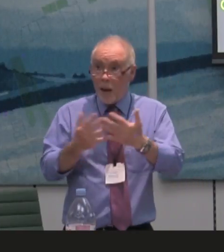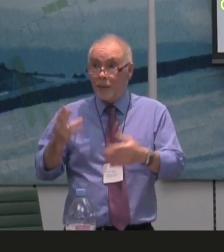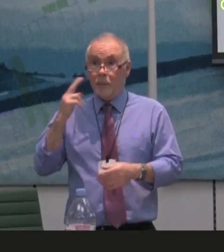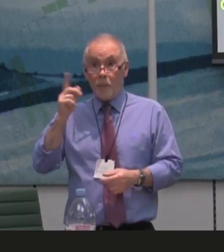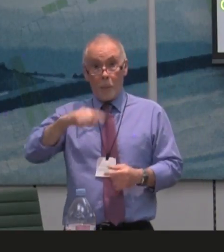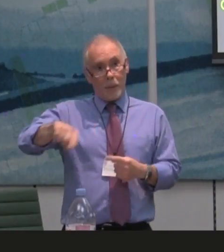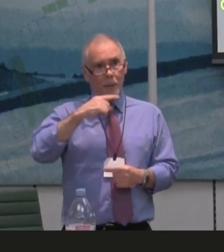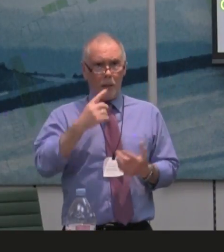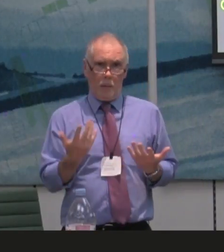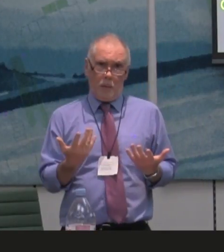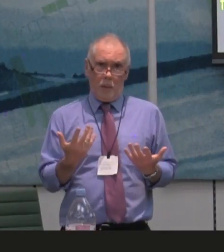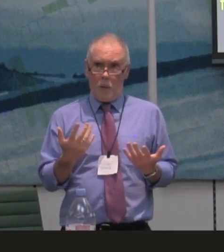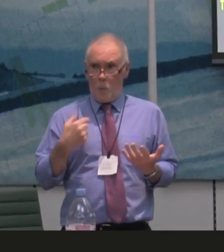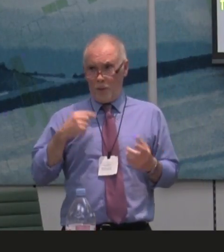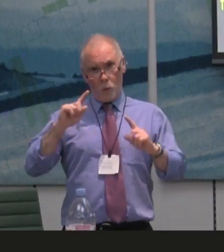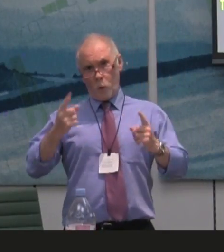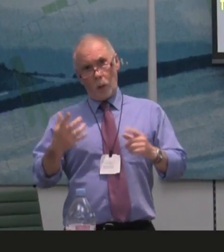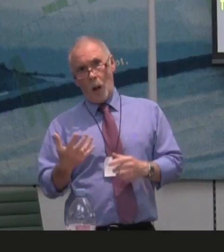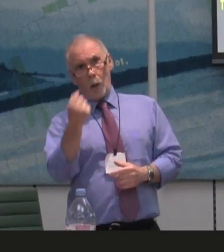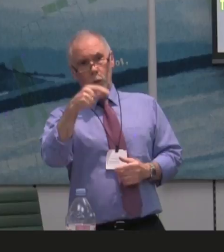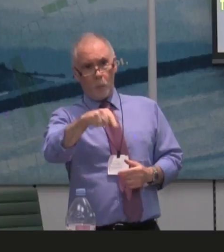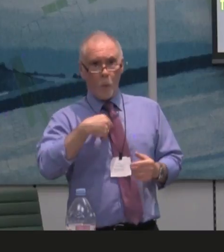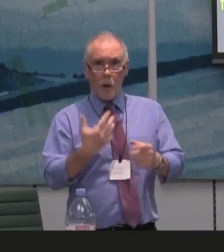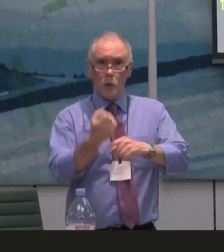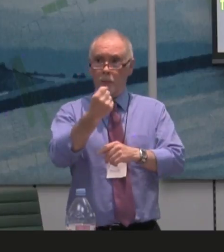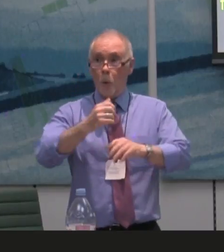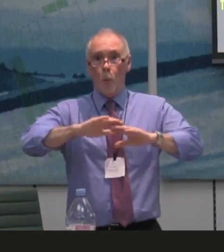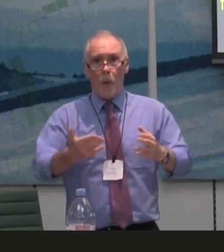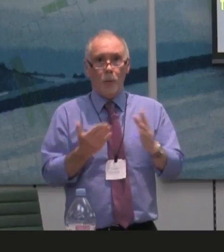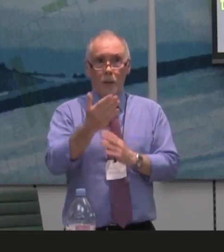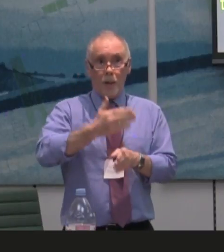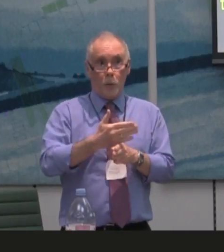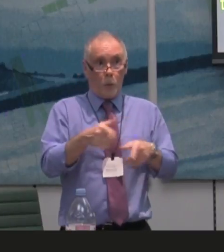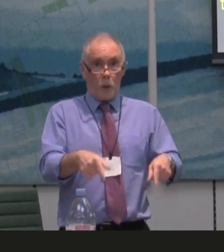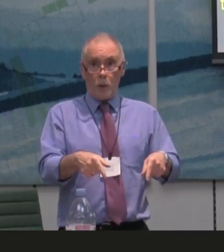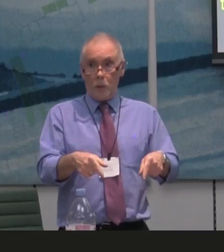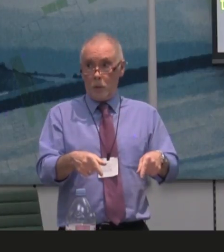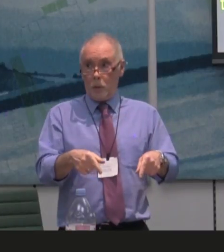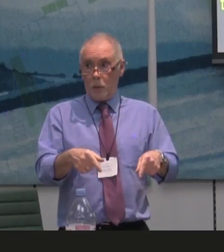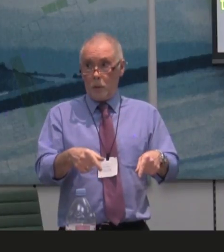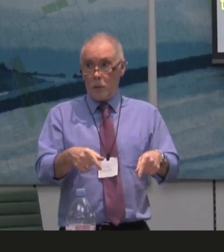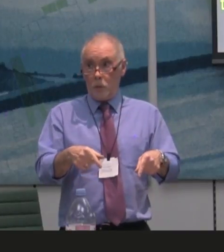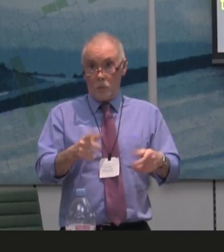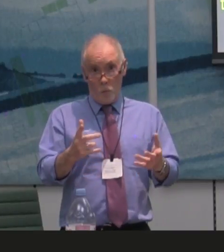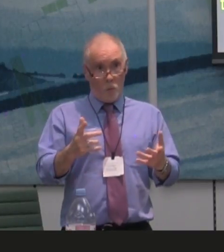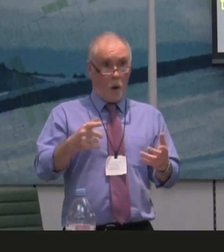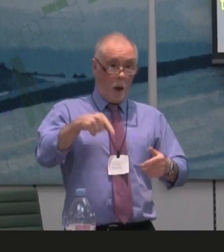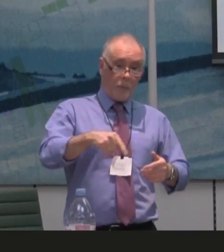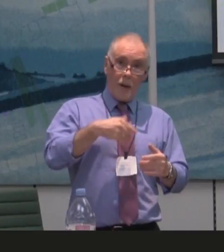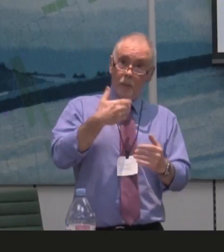of the contribution that we are therefore able to make. We could not achieve what we are